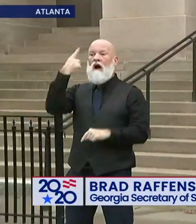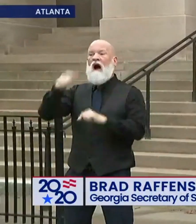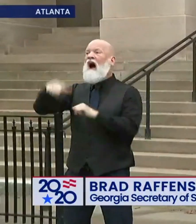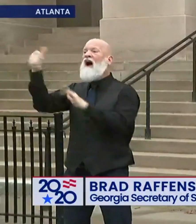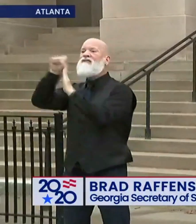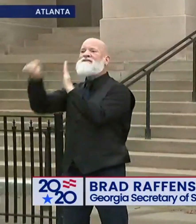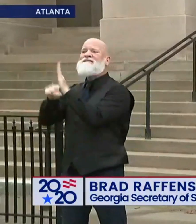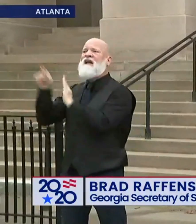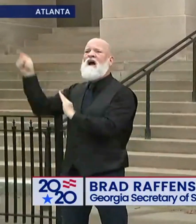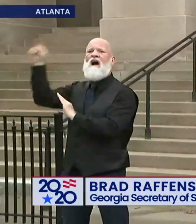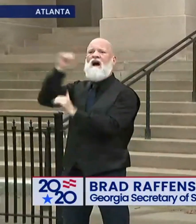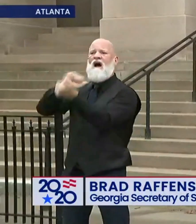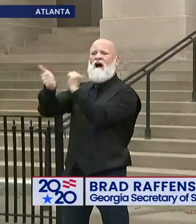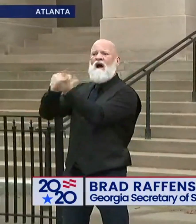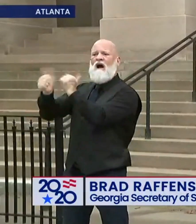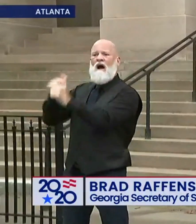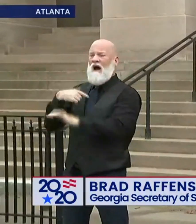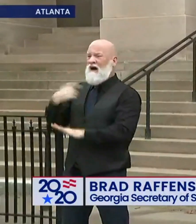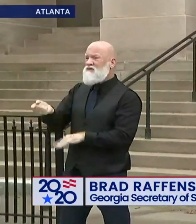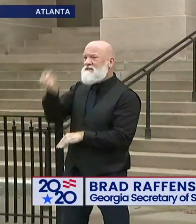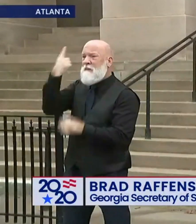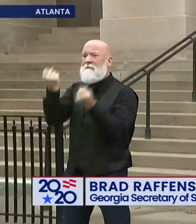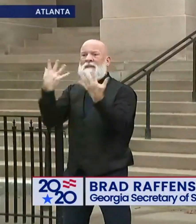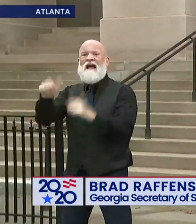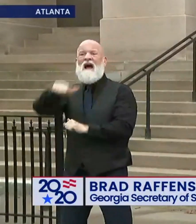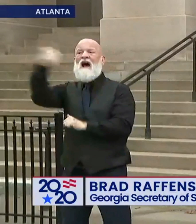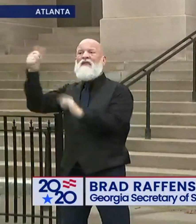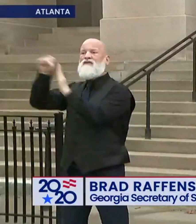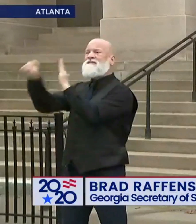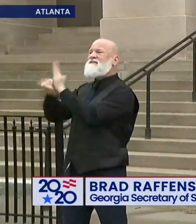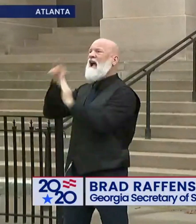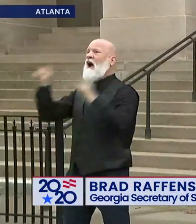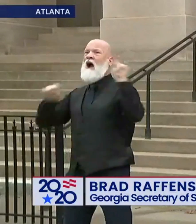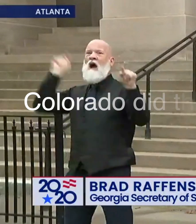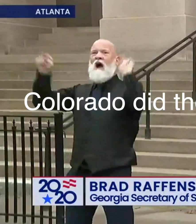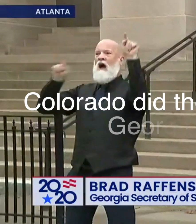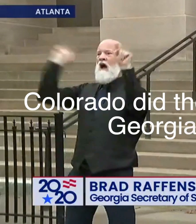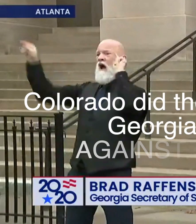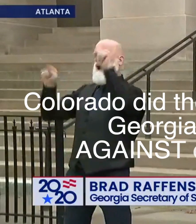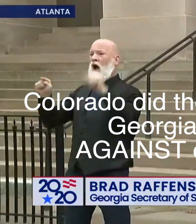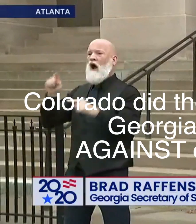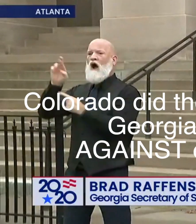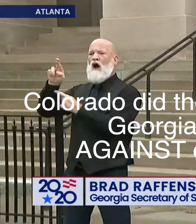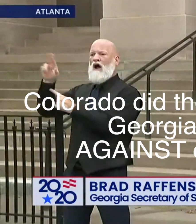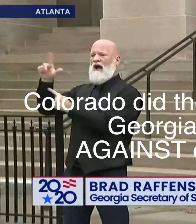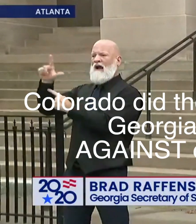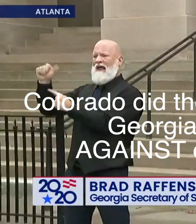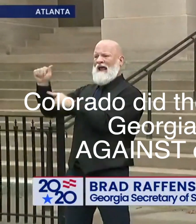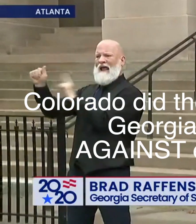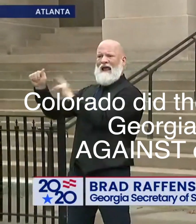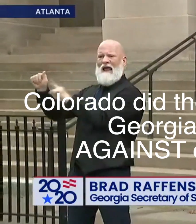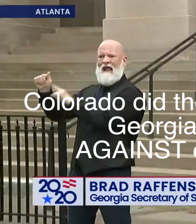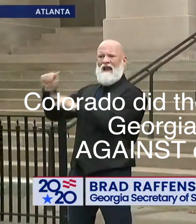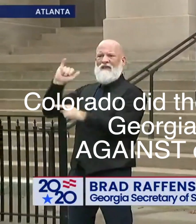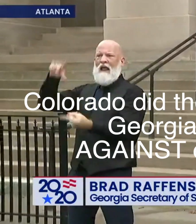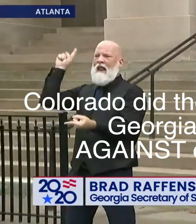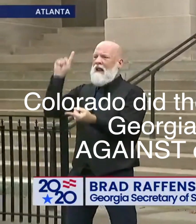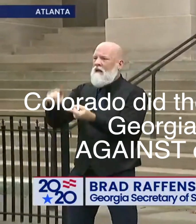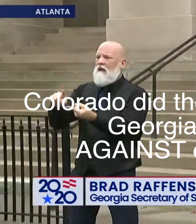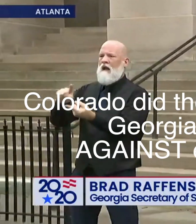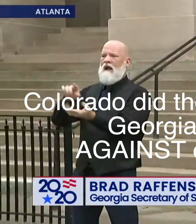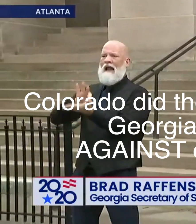many states that are doing risk limiting audit, it took them 5 to 7 years to get this going. When Colorado did it, that was a long, multi-year